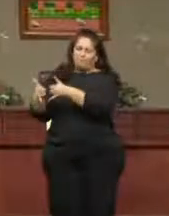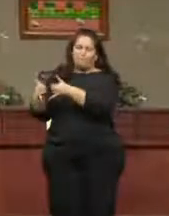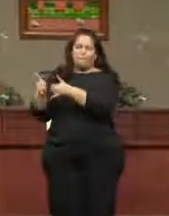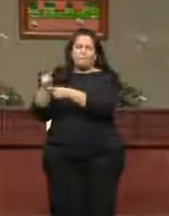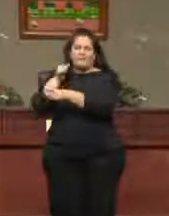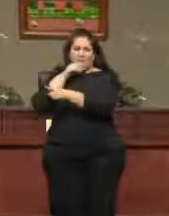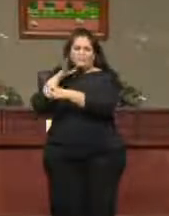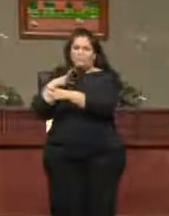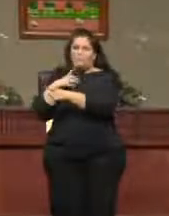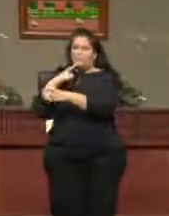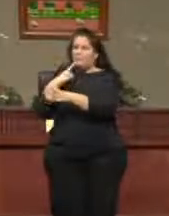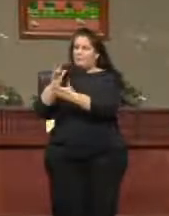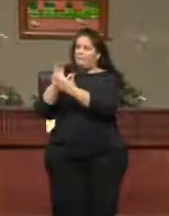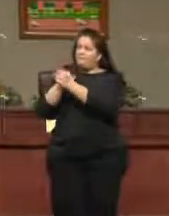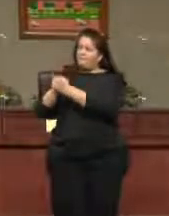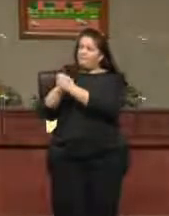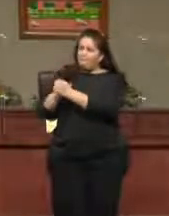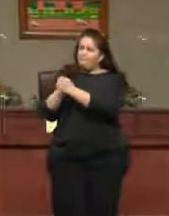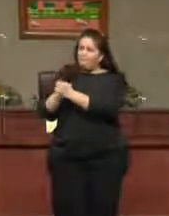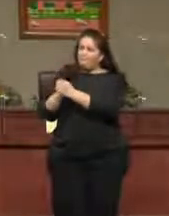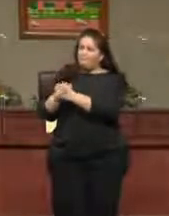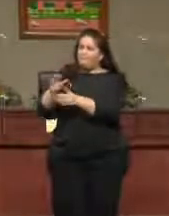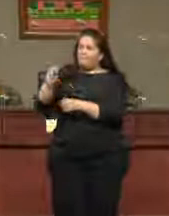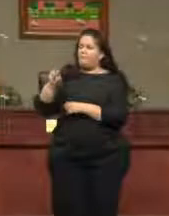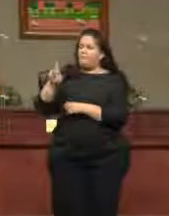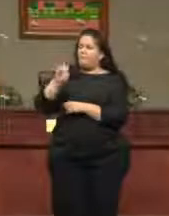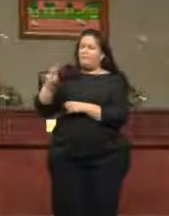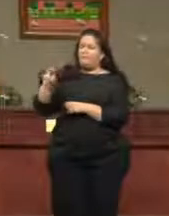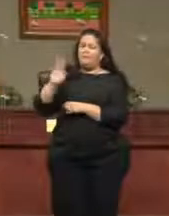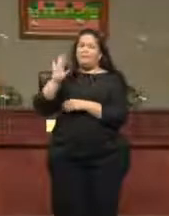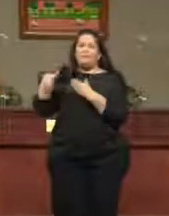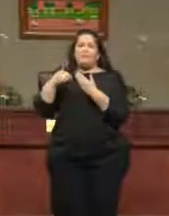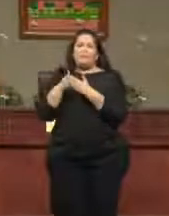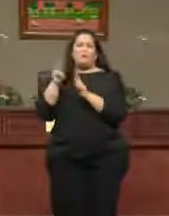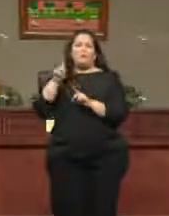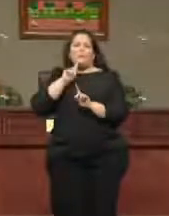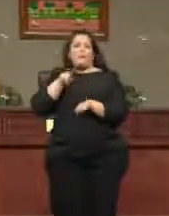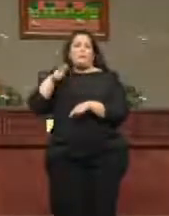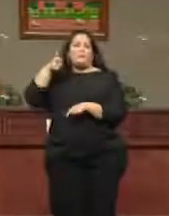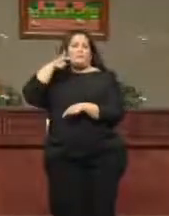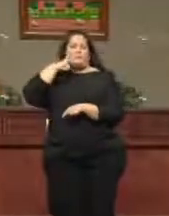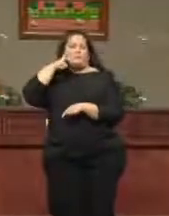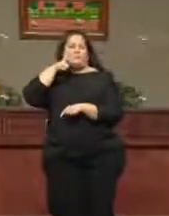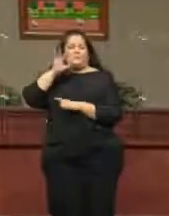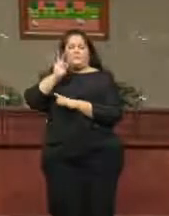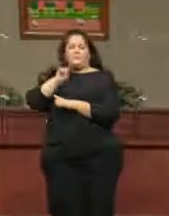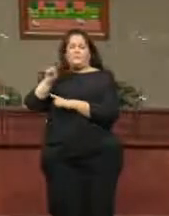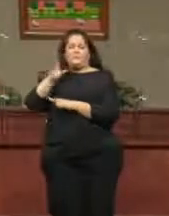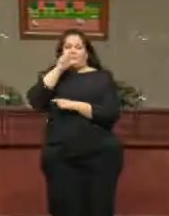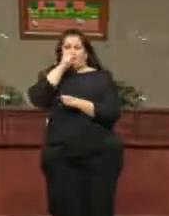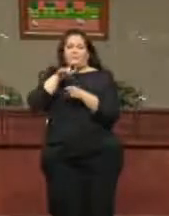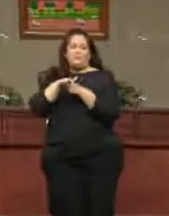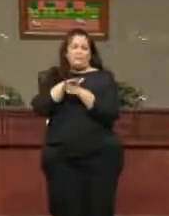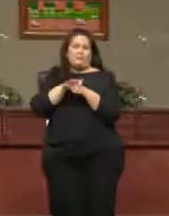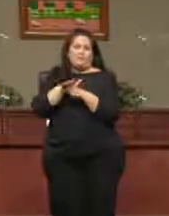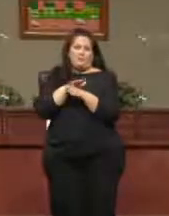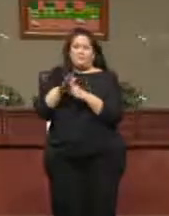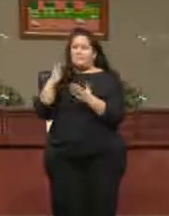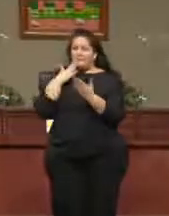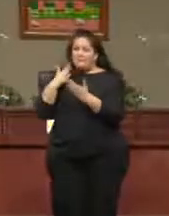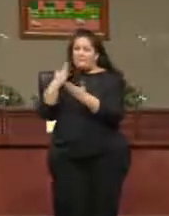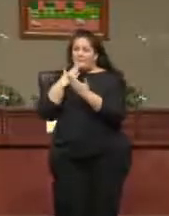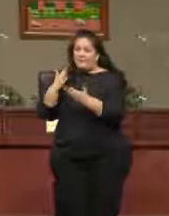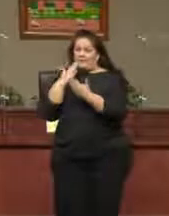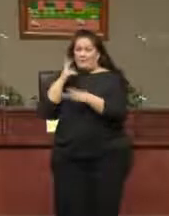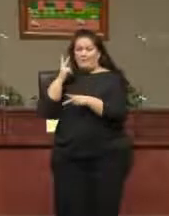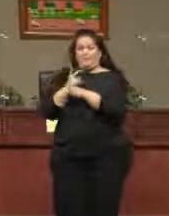say congratulations to Maureen and to all of our 911 dispatchers in Orange County for keeping our citizens safe